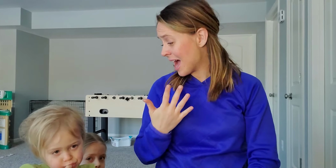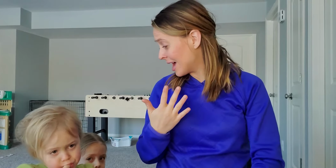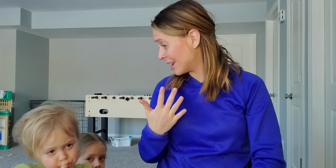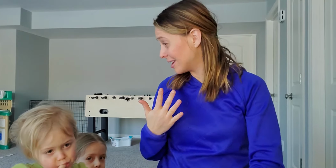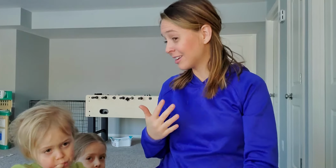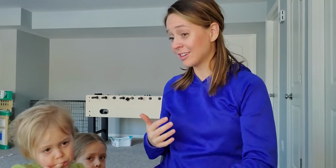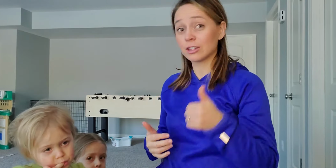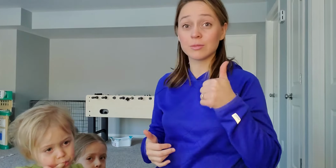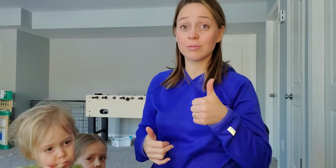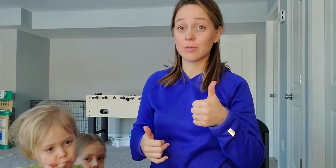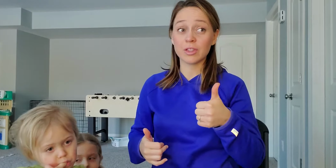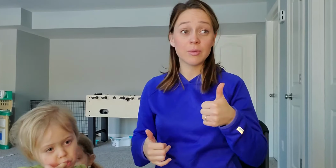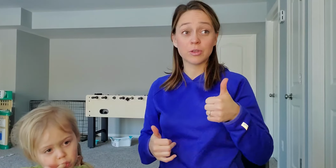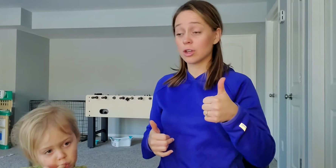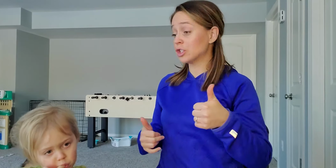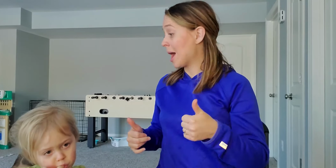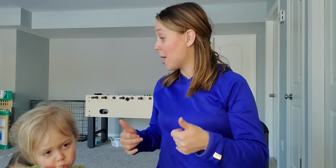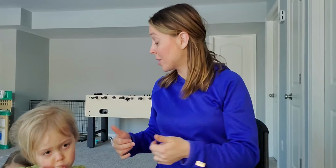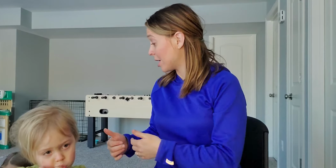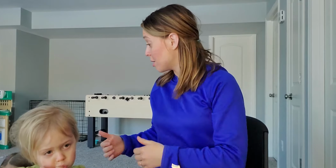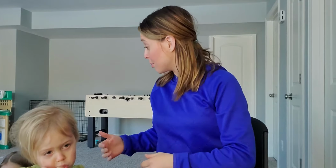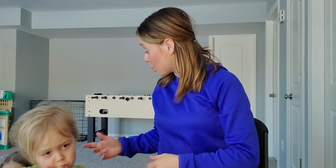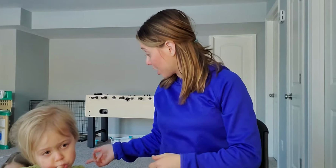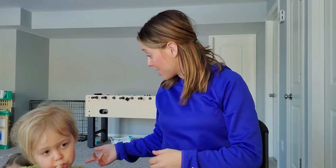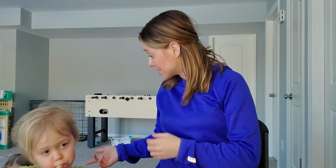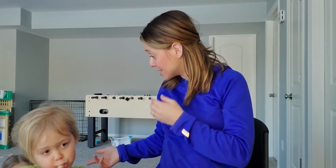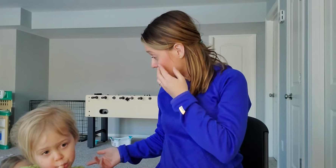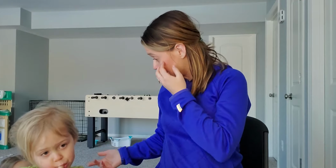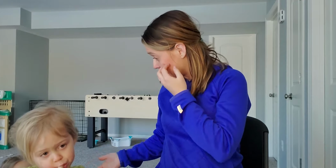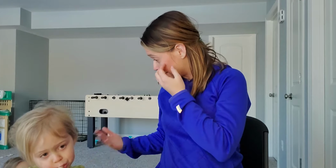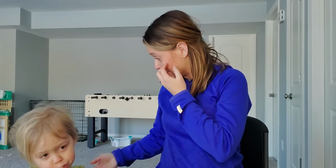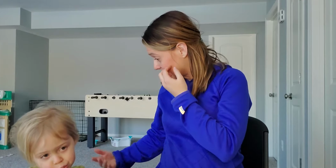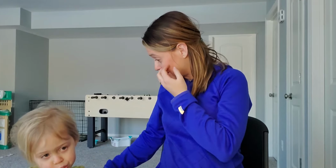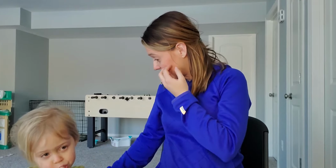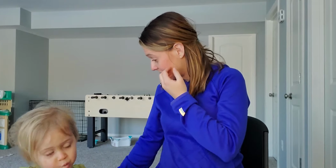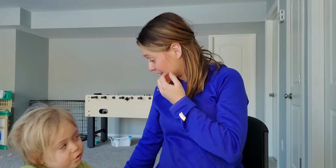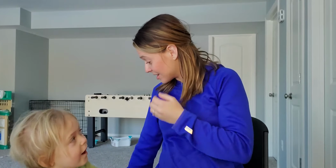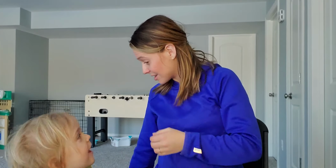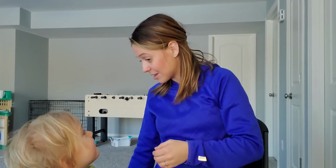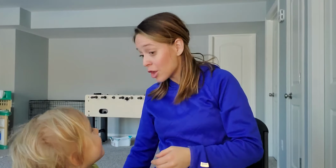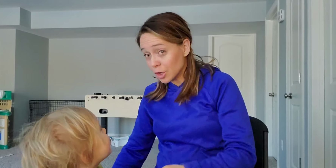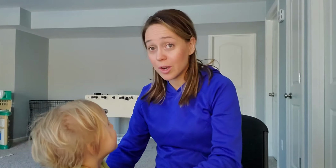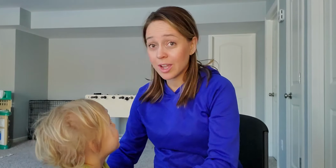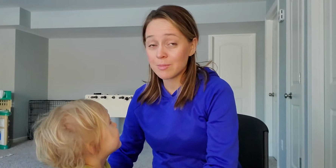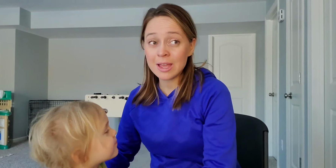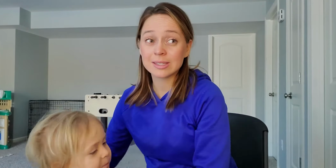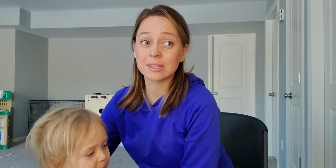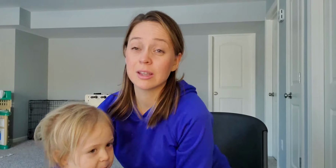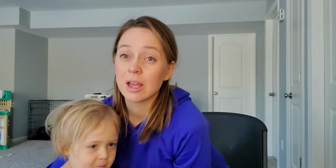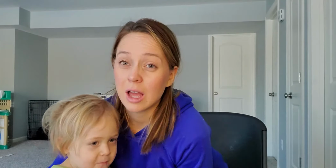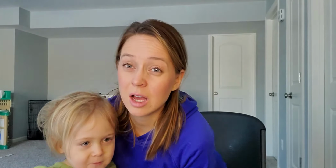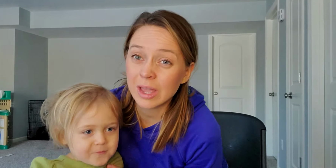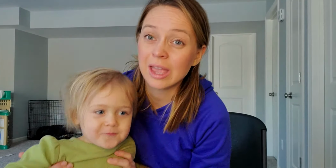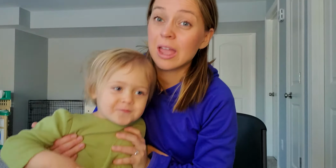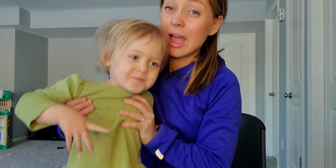sad. Good job. Okay. Do you want to come next, Alyssa? No, I want. You want to come next? Okay. How